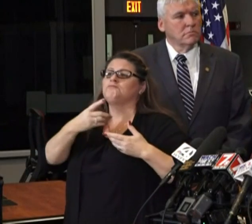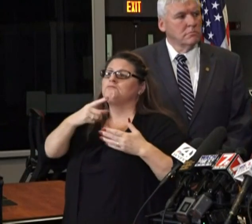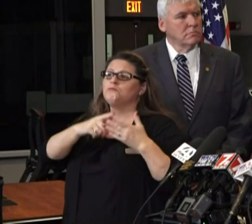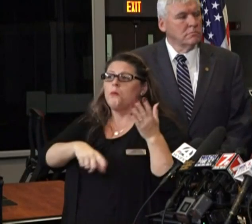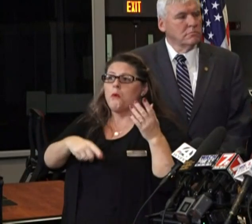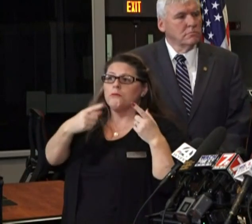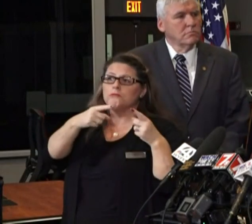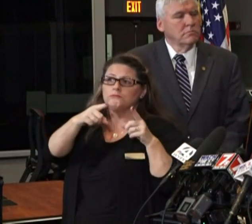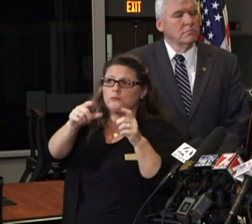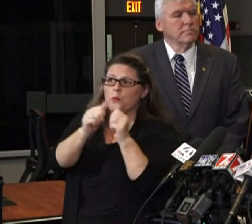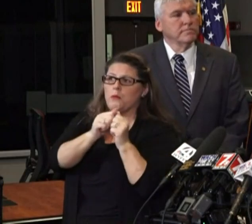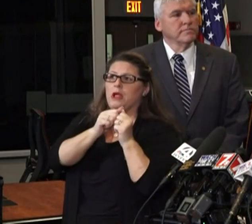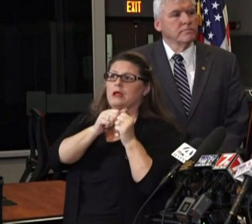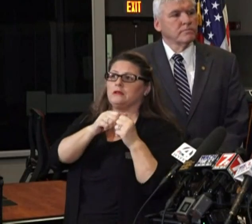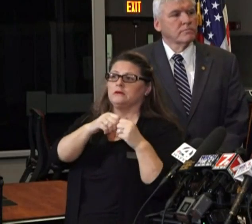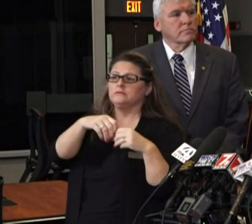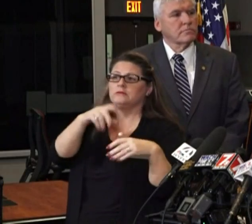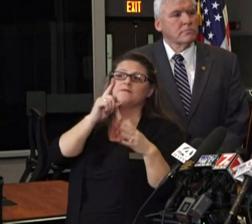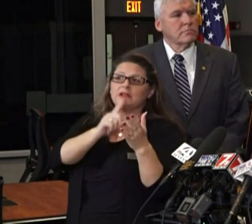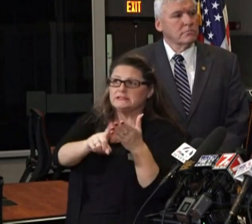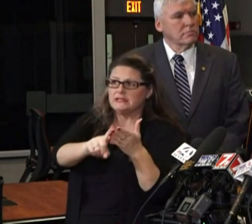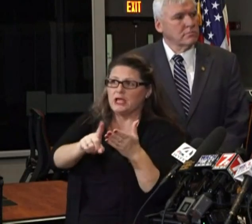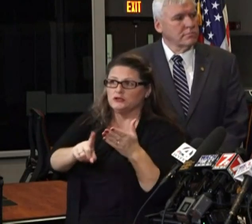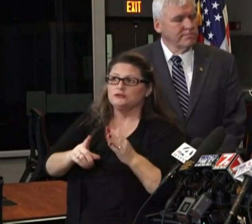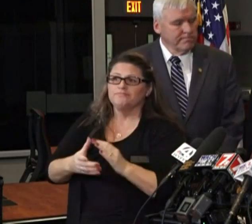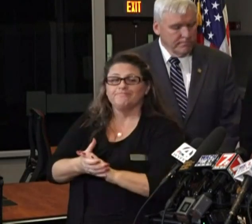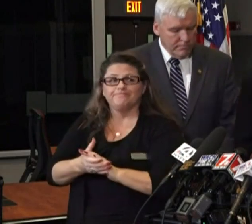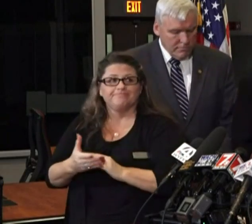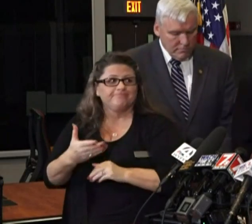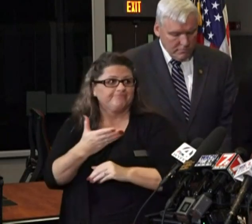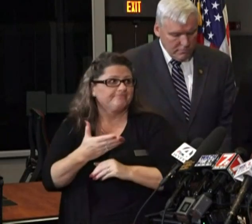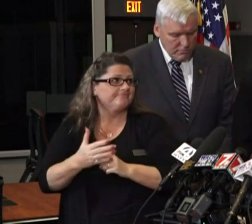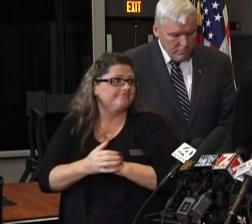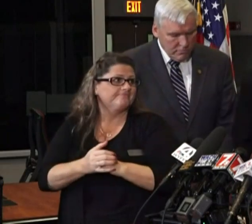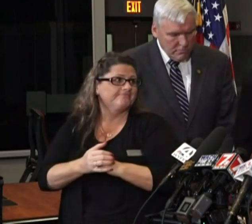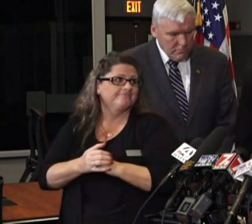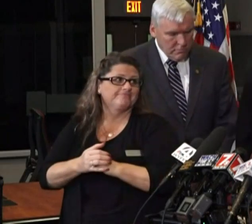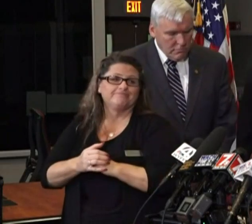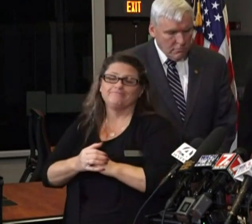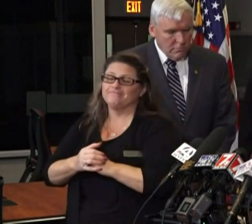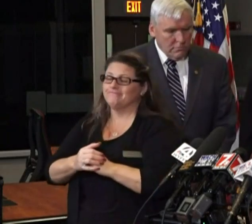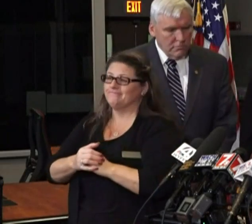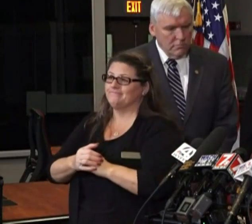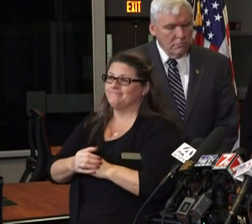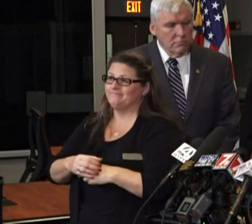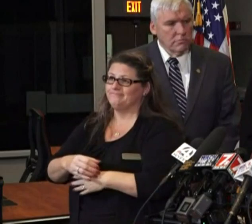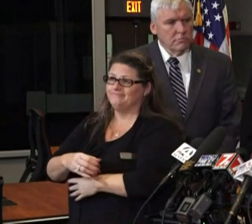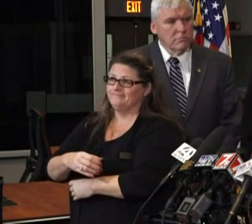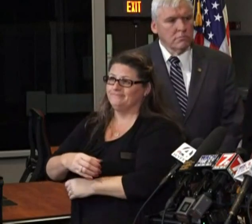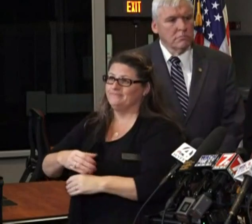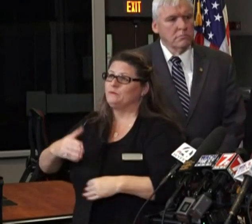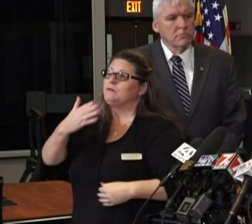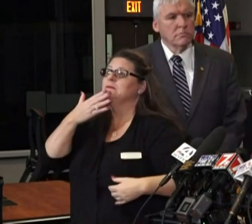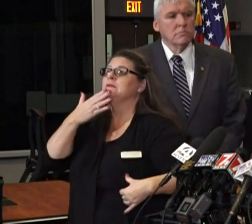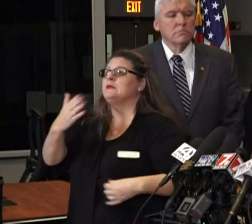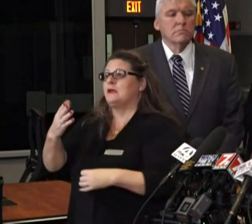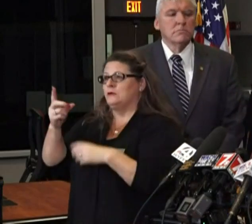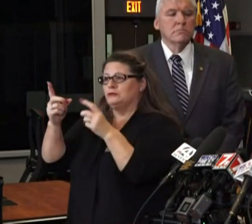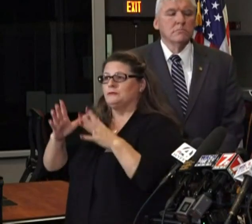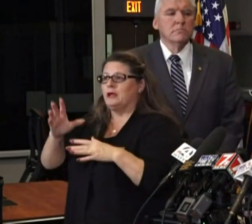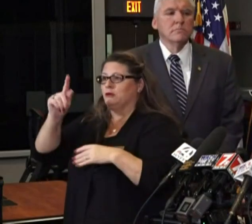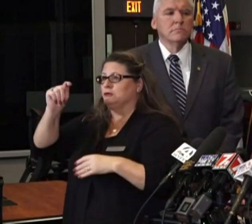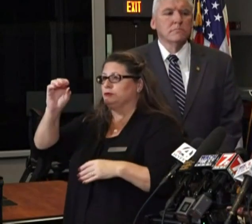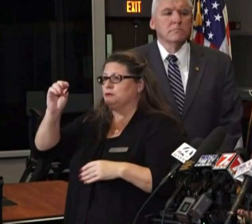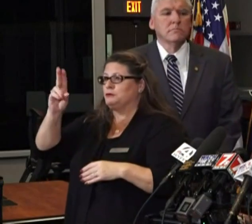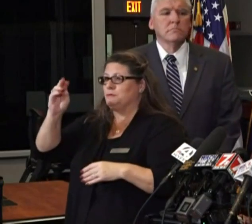investigations and what we know so far. Dr. Bell. Thank you, Director Toomey. Good